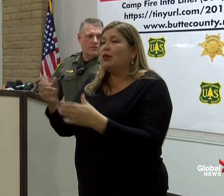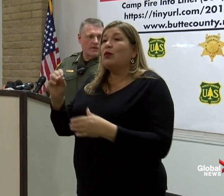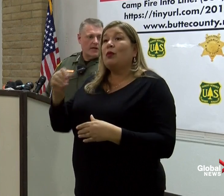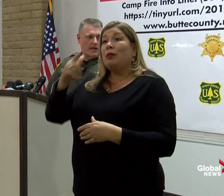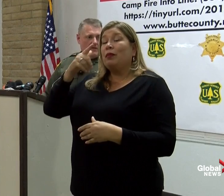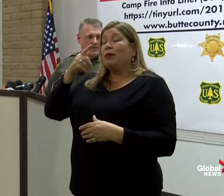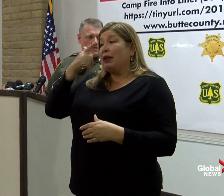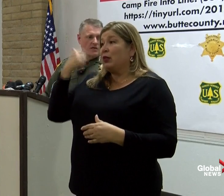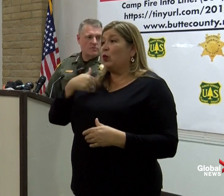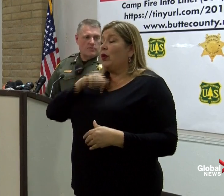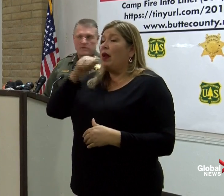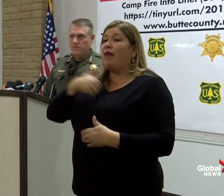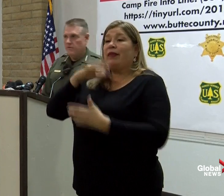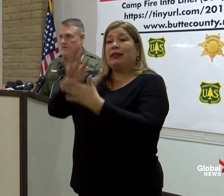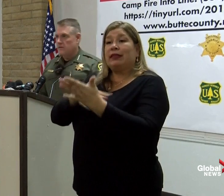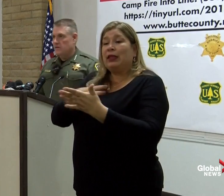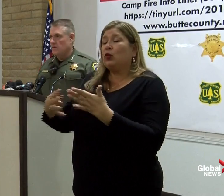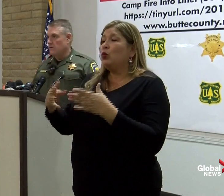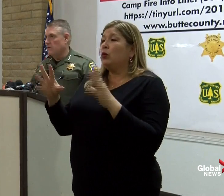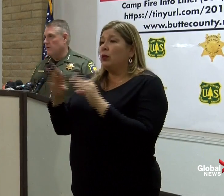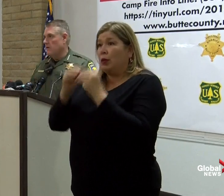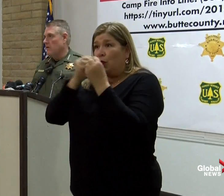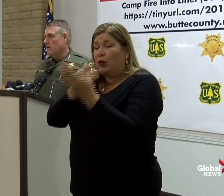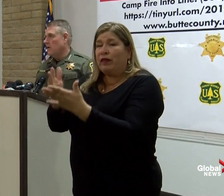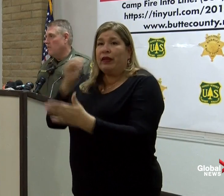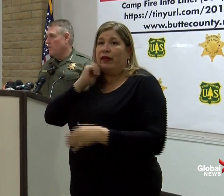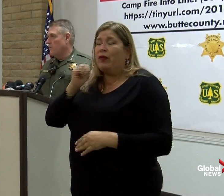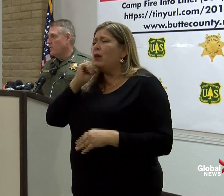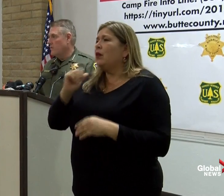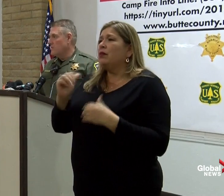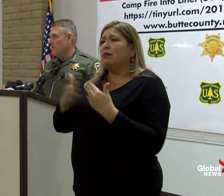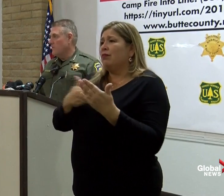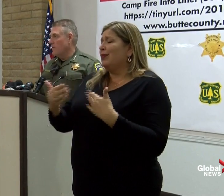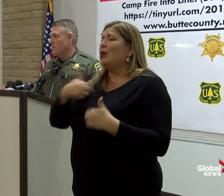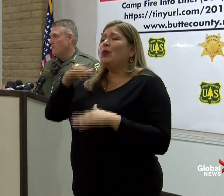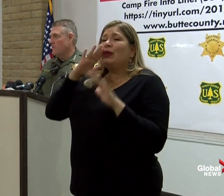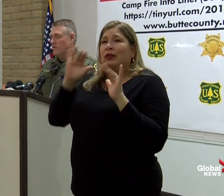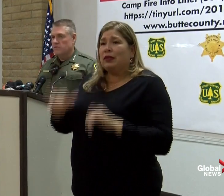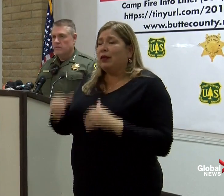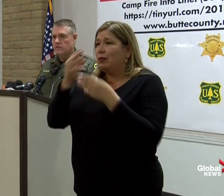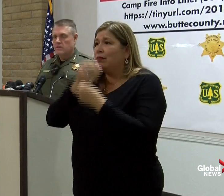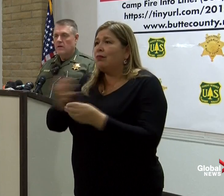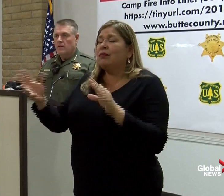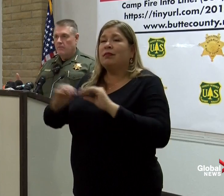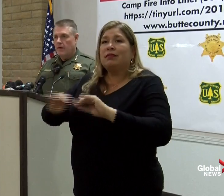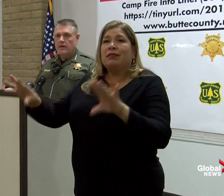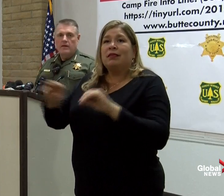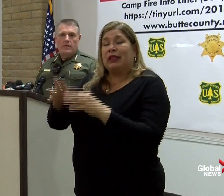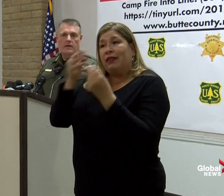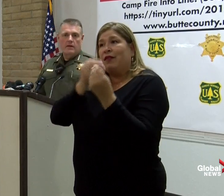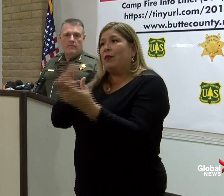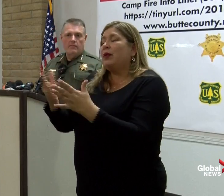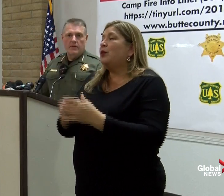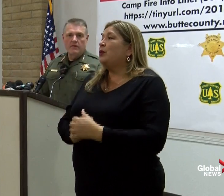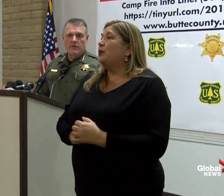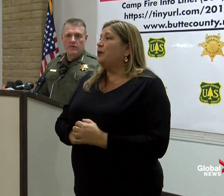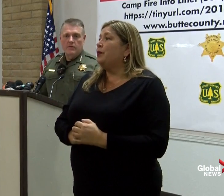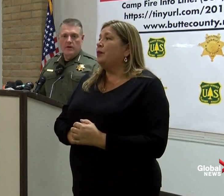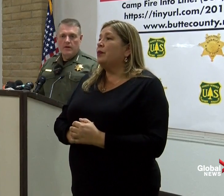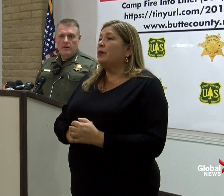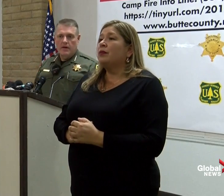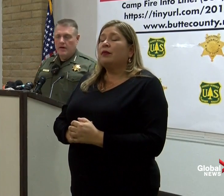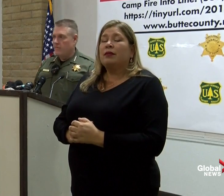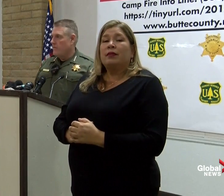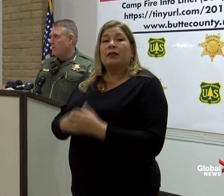just because we're not going to have a scheduled press briefing, as I said earlier, we will be releasing information through press releases. But many of